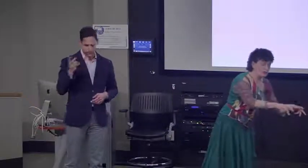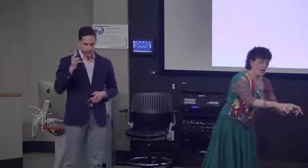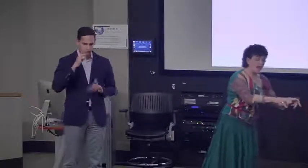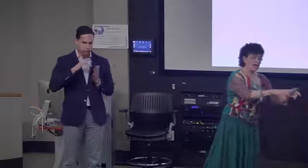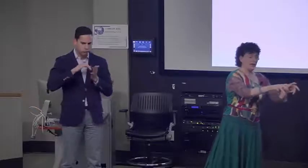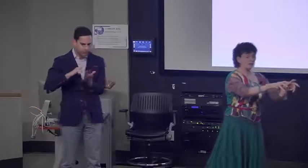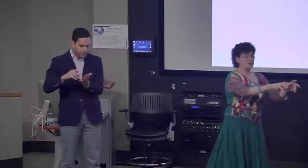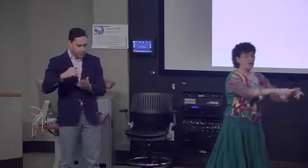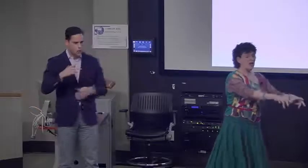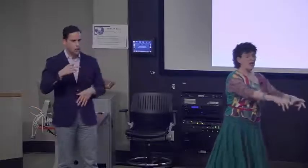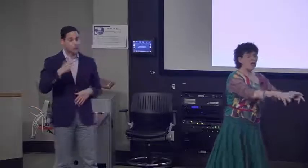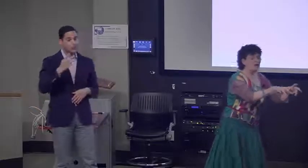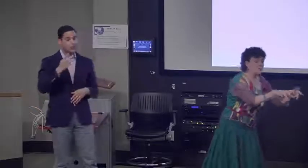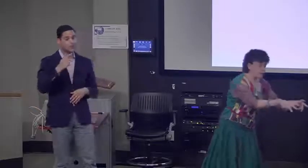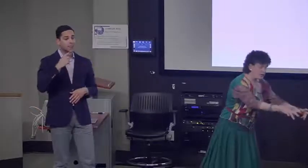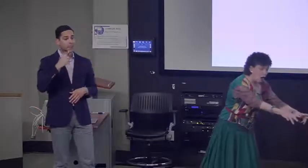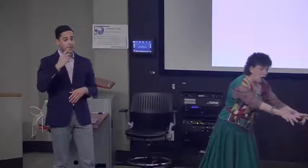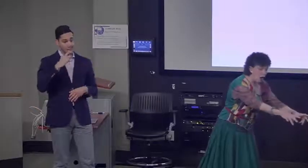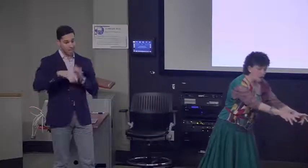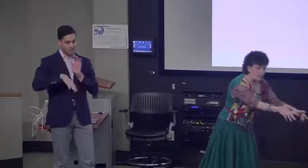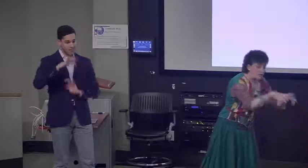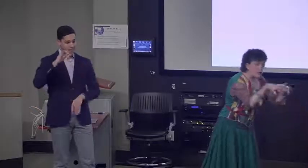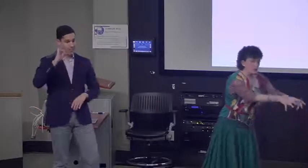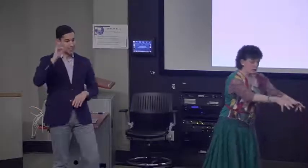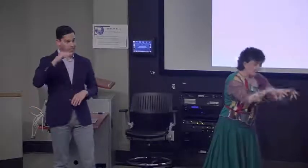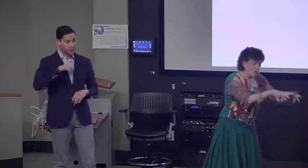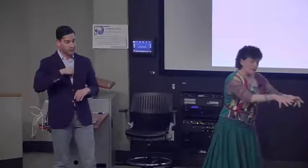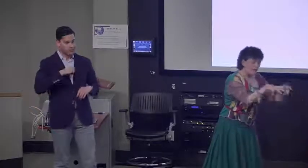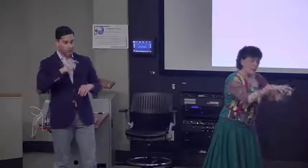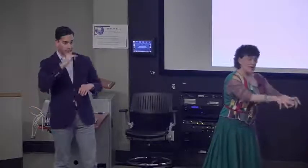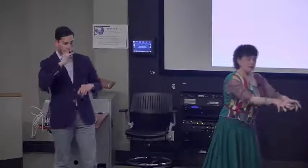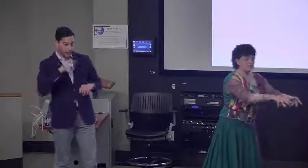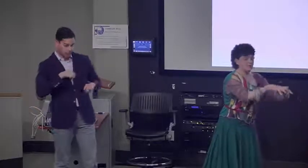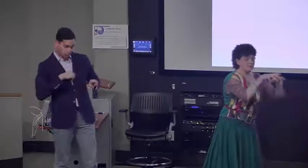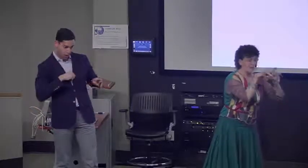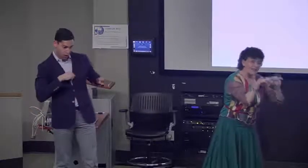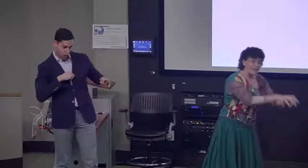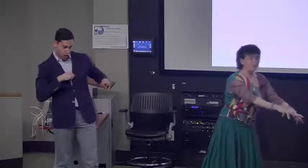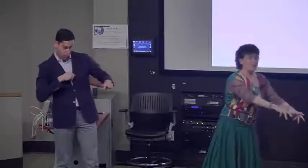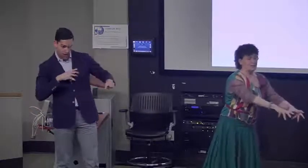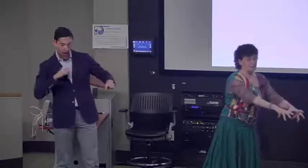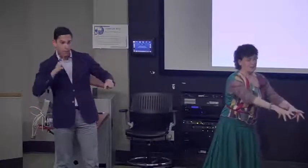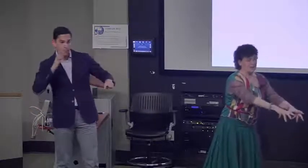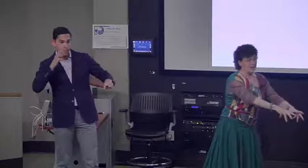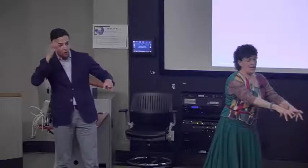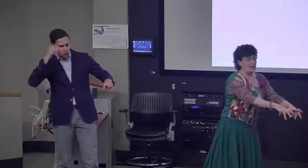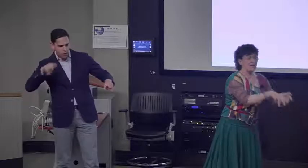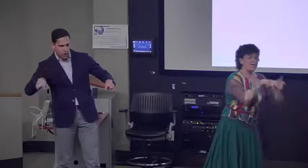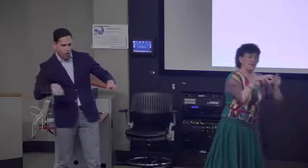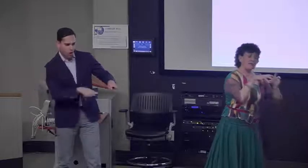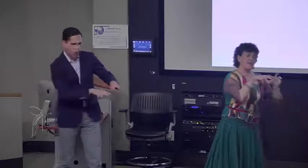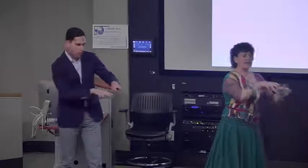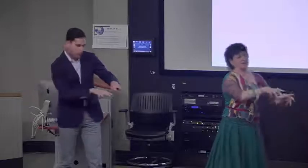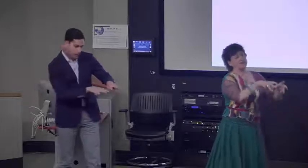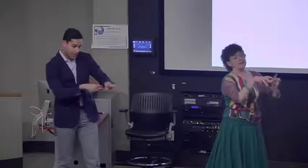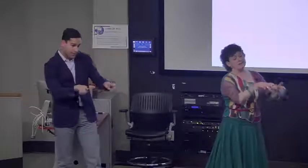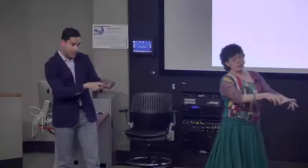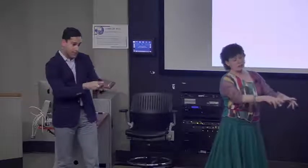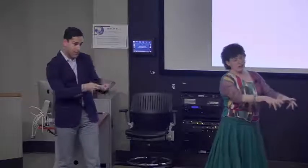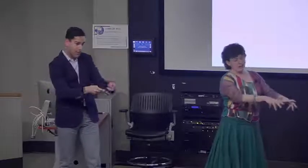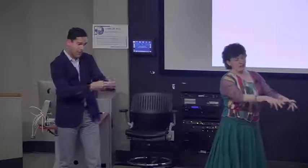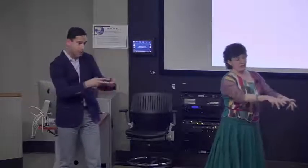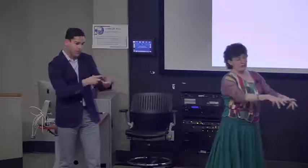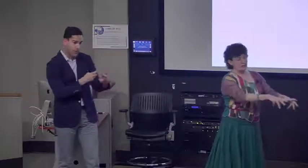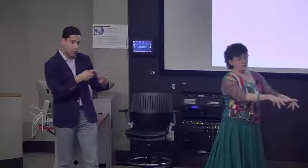the child's line of regard, looking at the objects that the kid is looking at, then the kid is